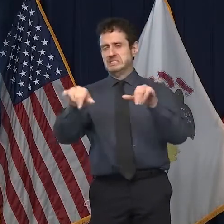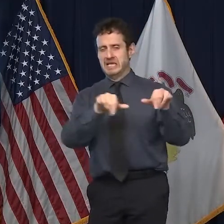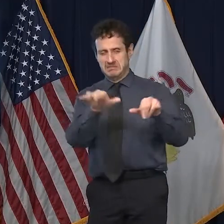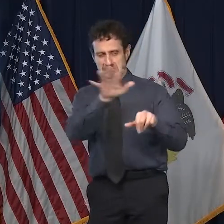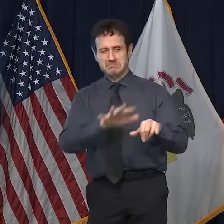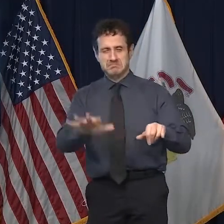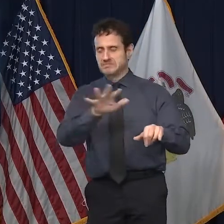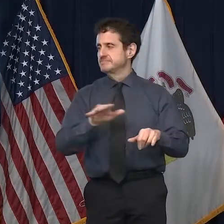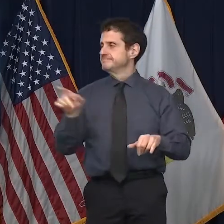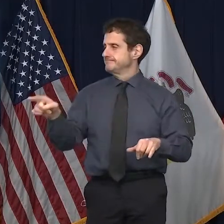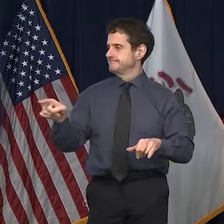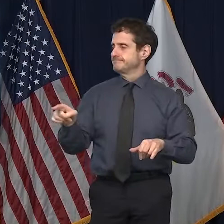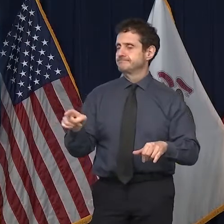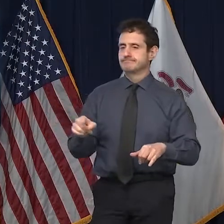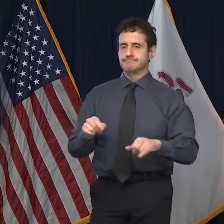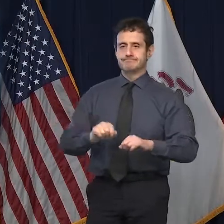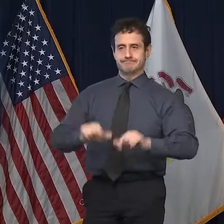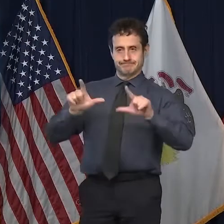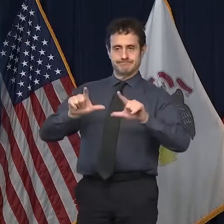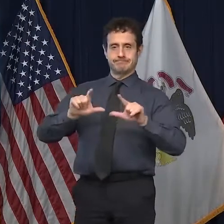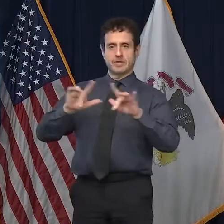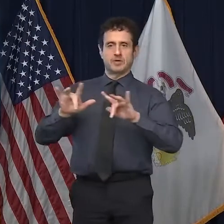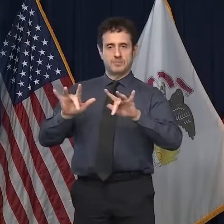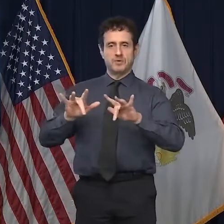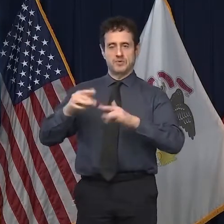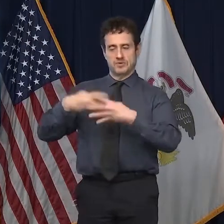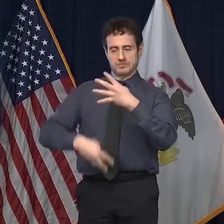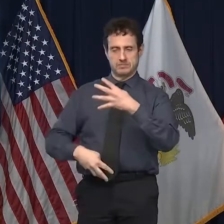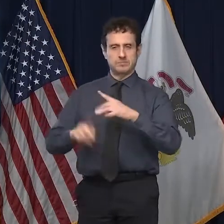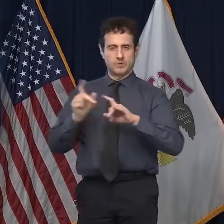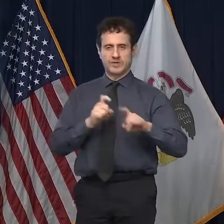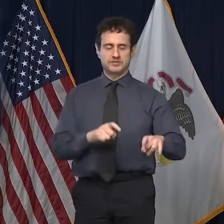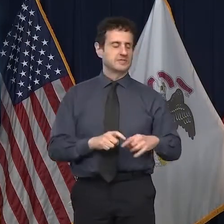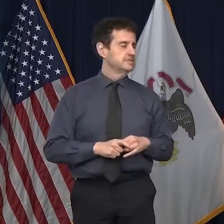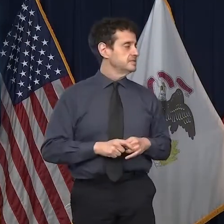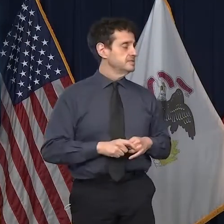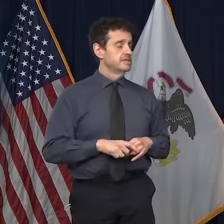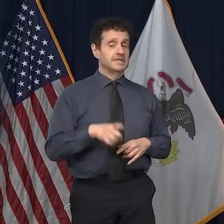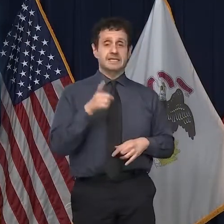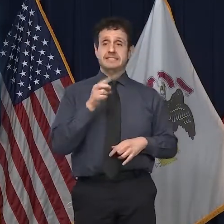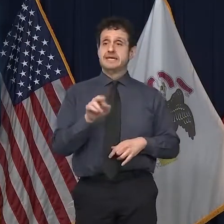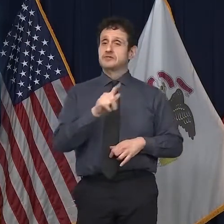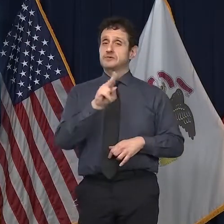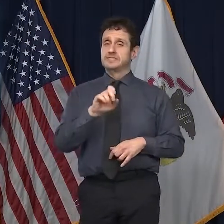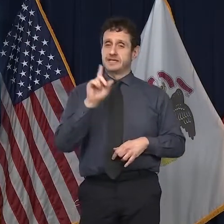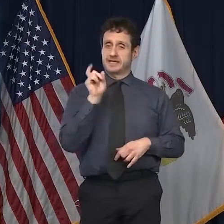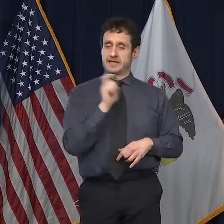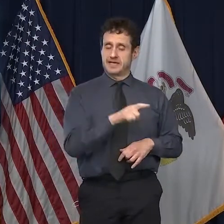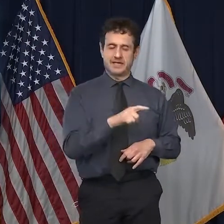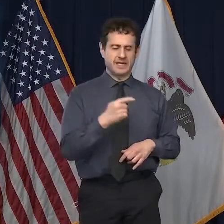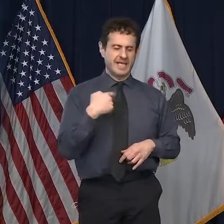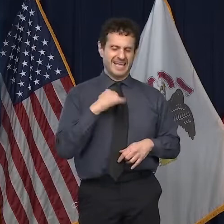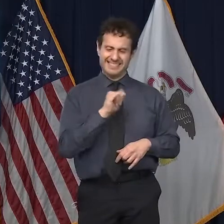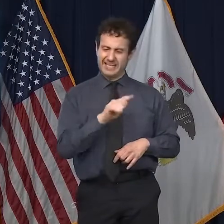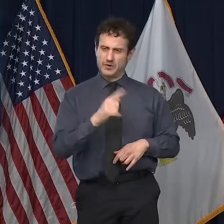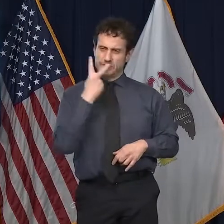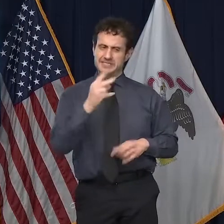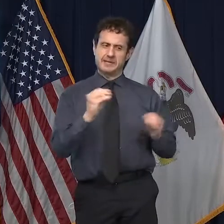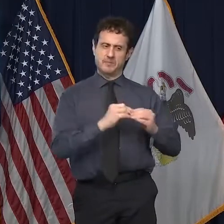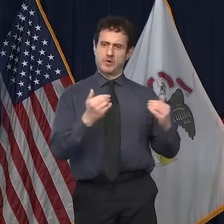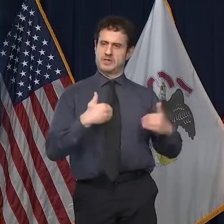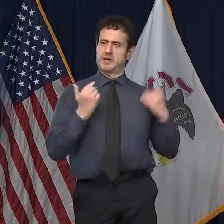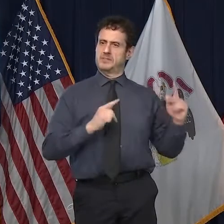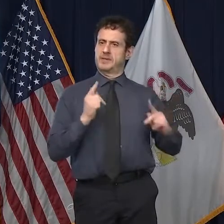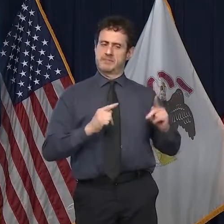questions online. Yeah. This question's for Dr. Ezike. This is from Lauren Petty. Is Illinois seeing a surge in youth cases that the